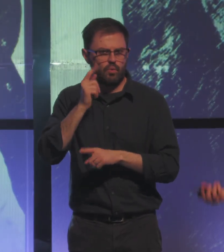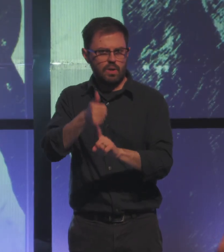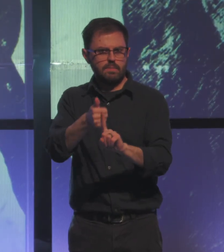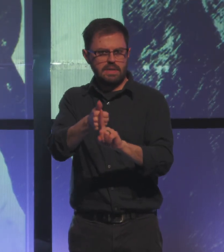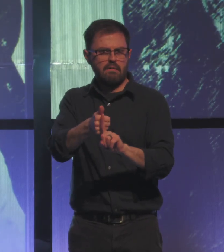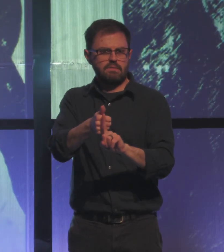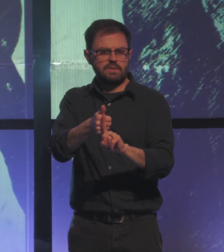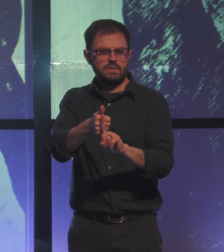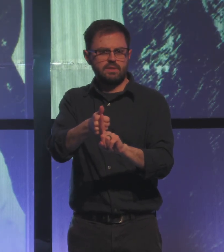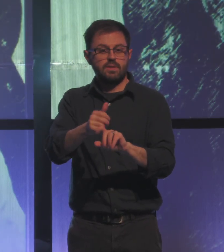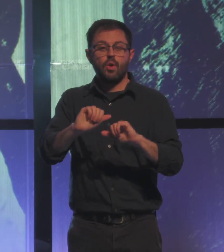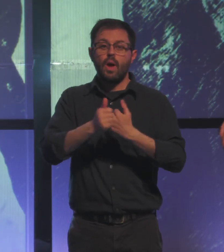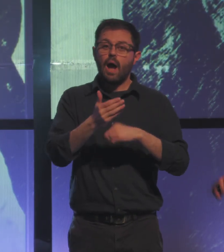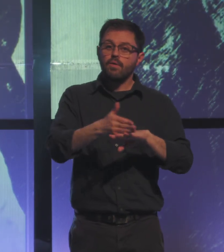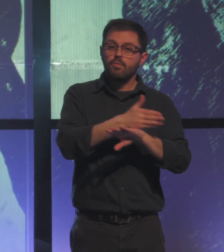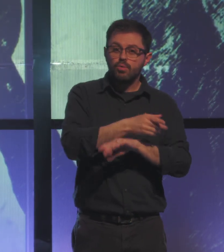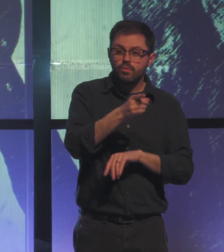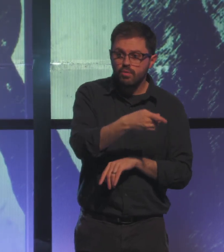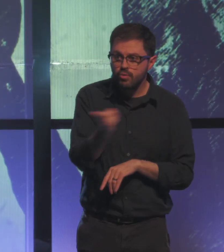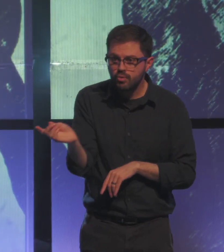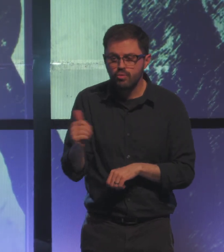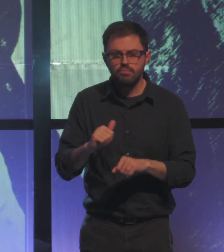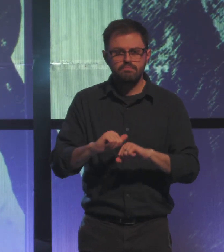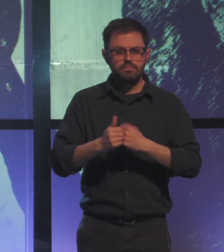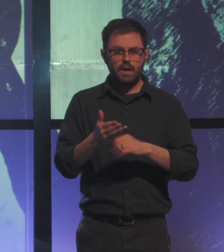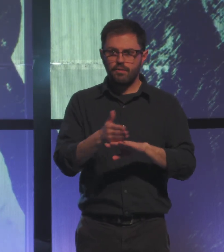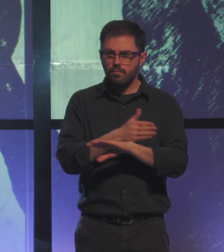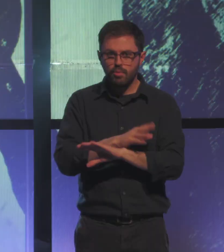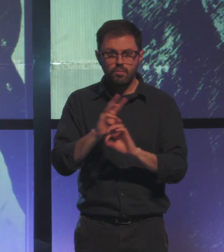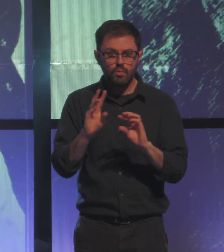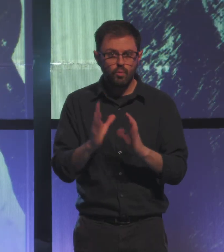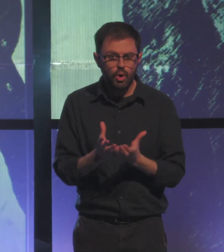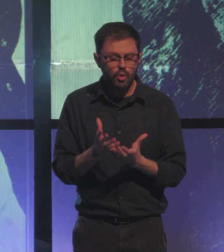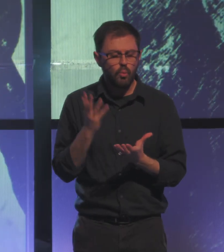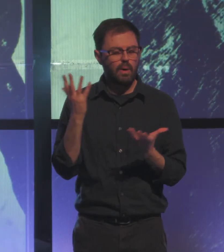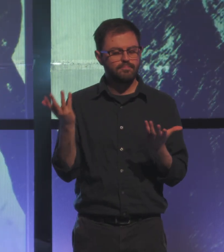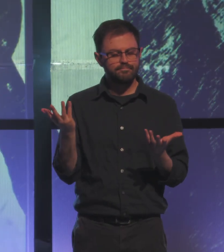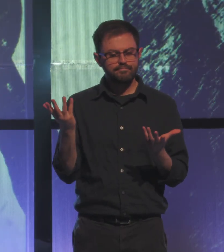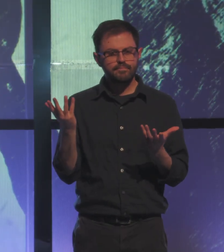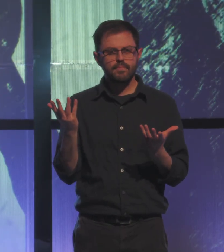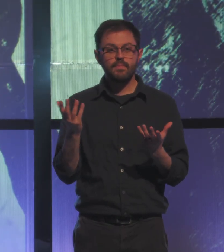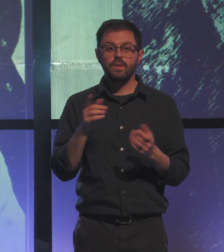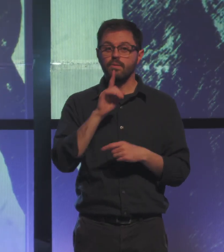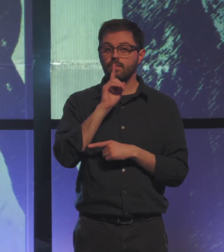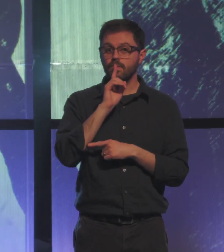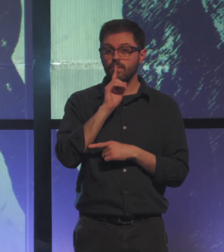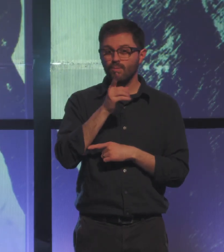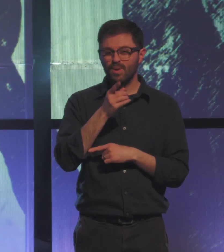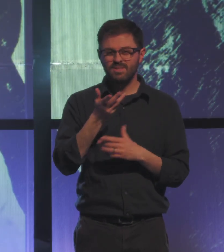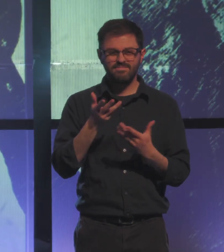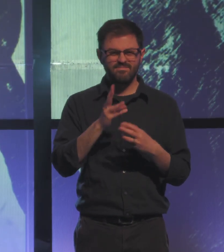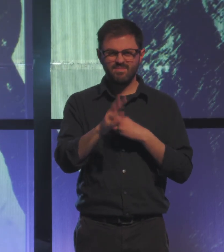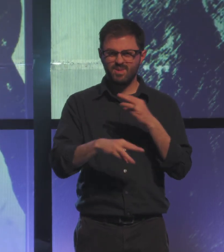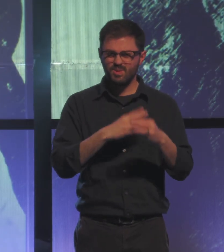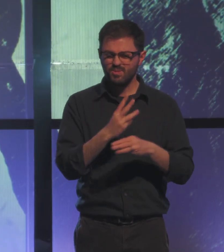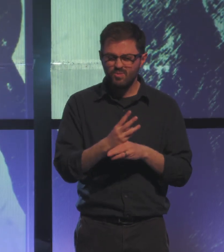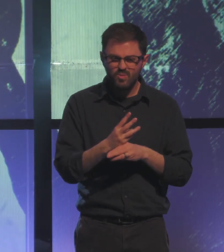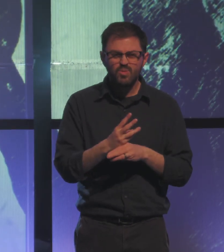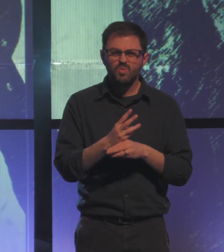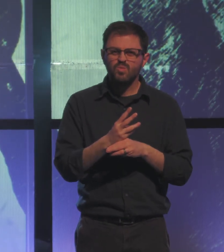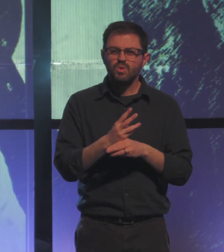does this make a world a better place? Why are we talking about this morning? Well, the reality is the world changes